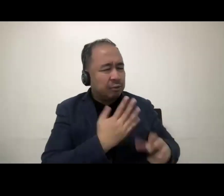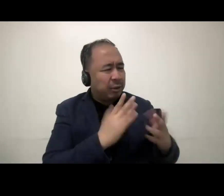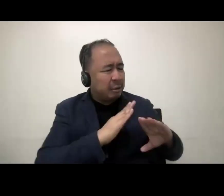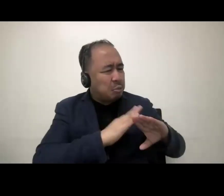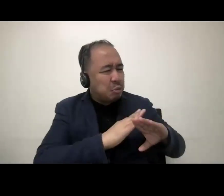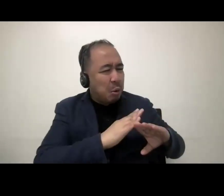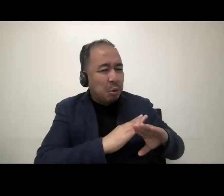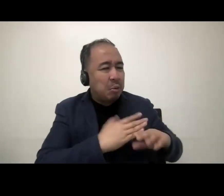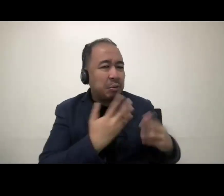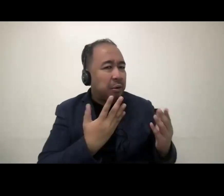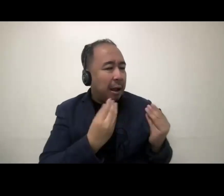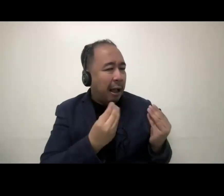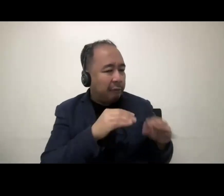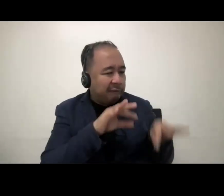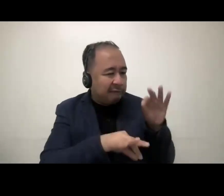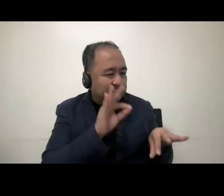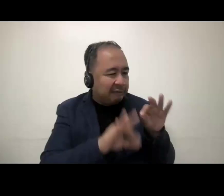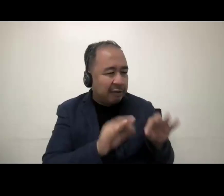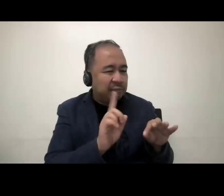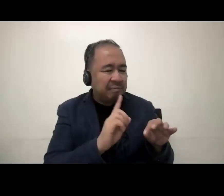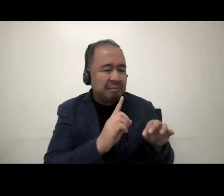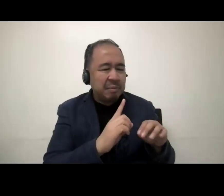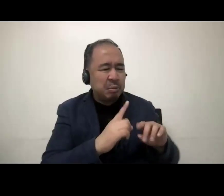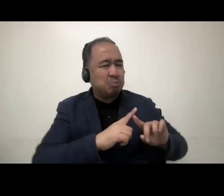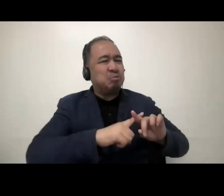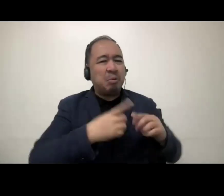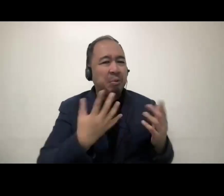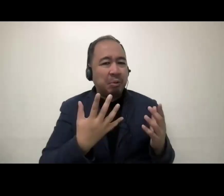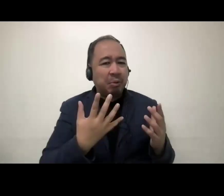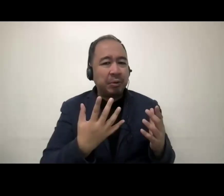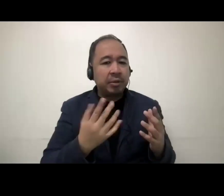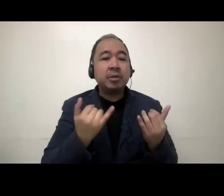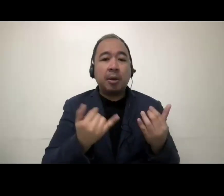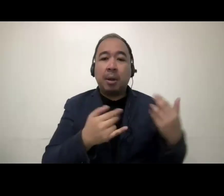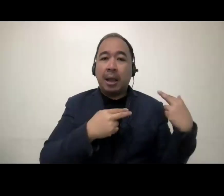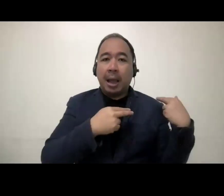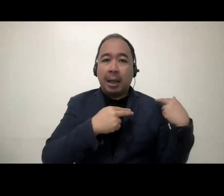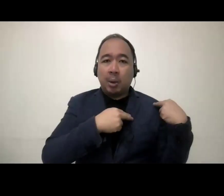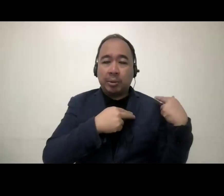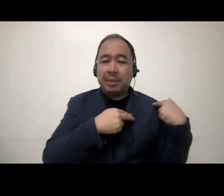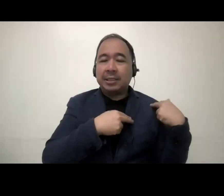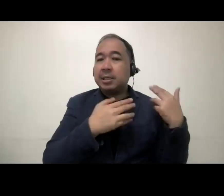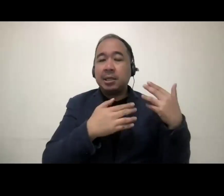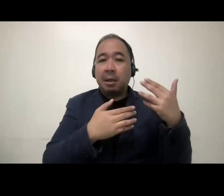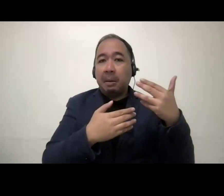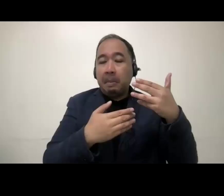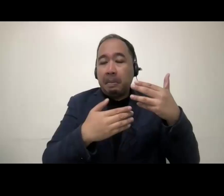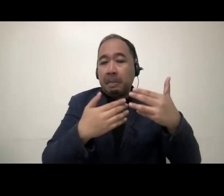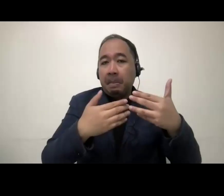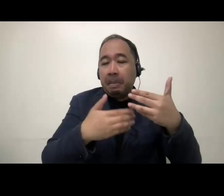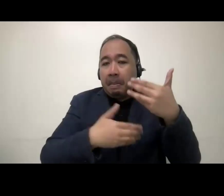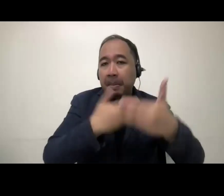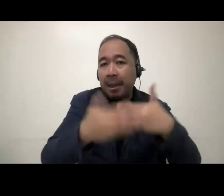So when you kind of think about what does the accountability mechanism stand for, what's its purpose, I